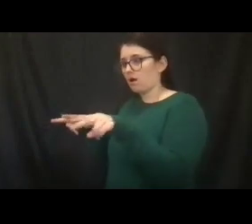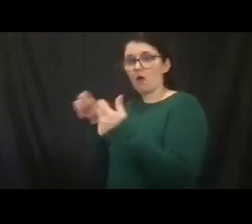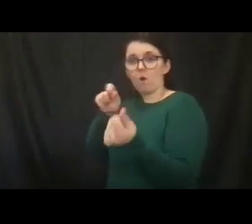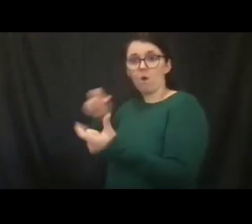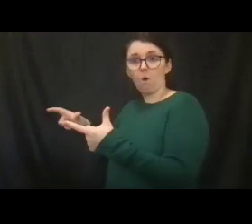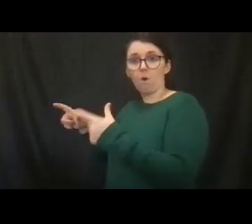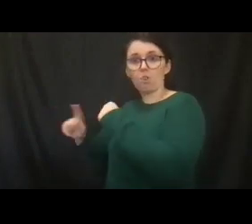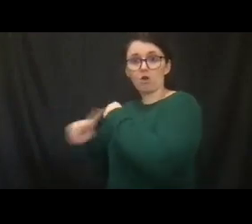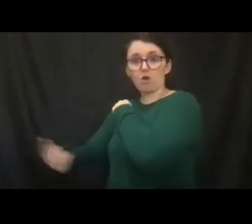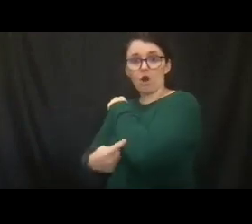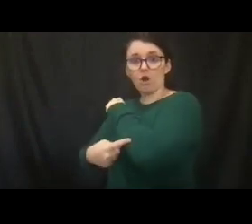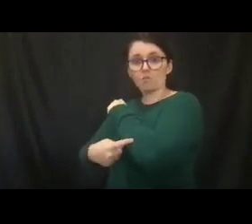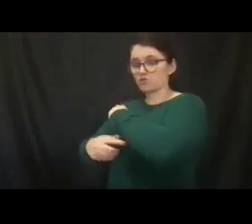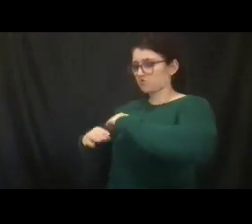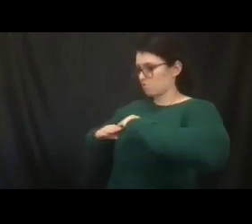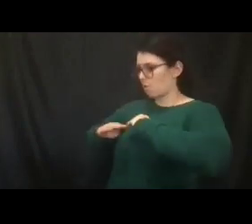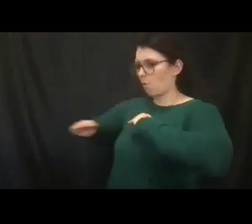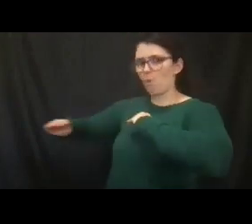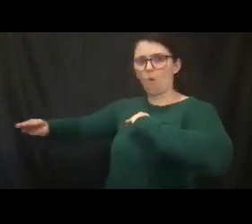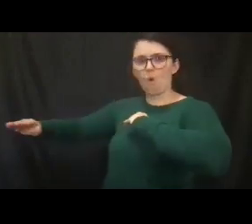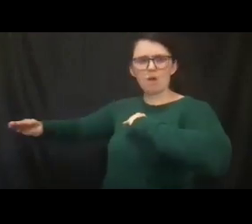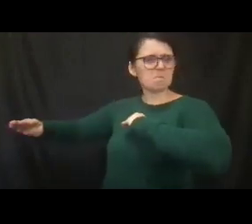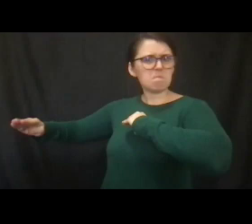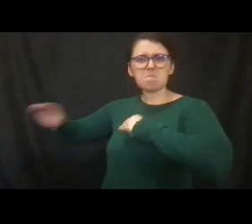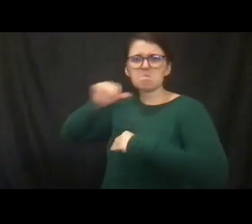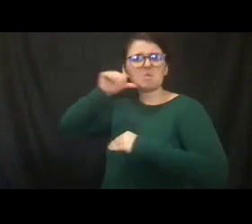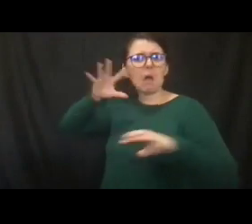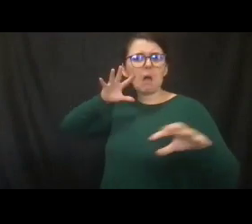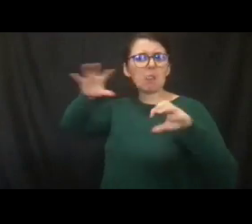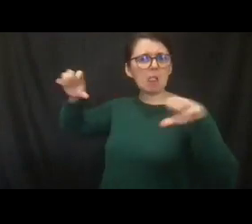This actually isn't that loud right now.